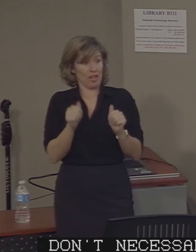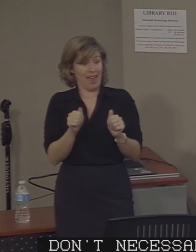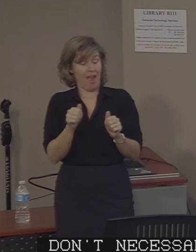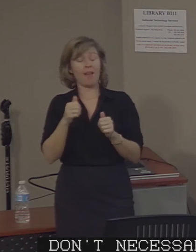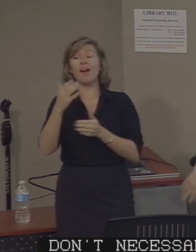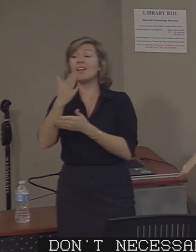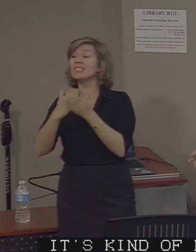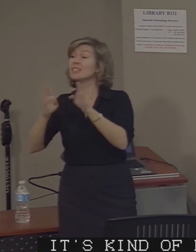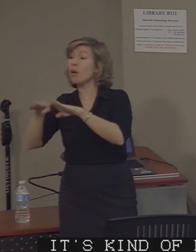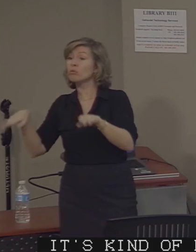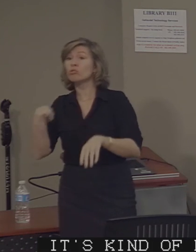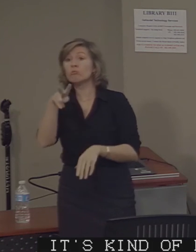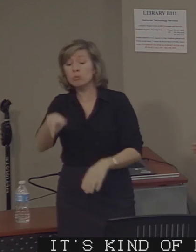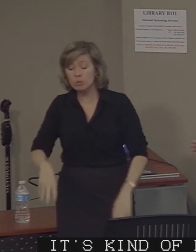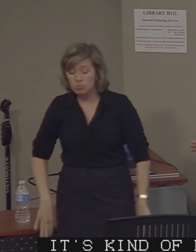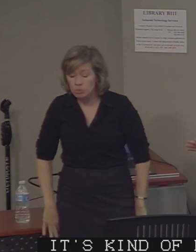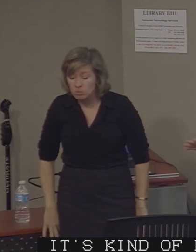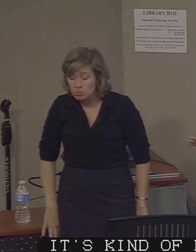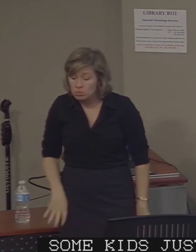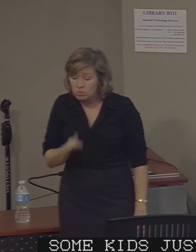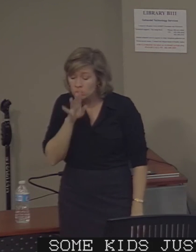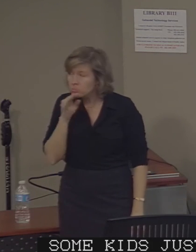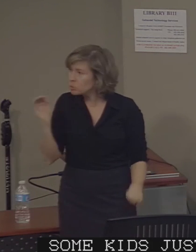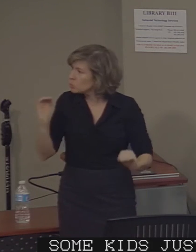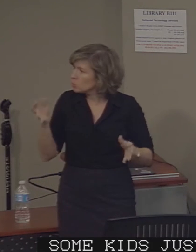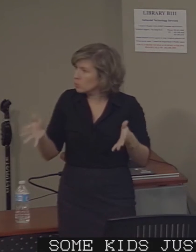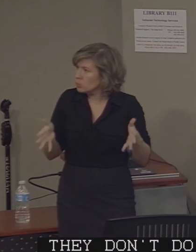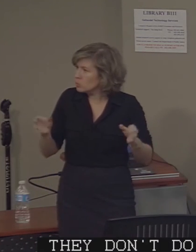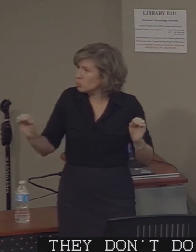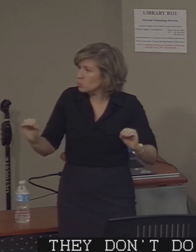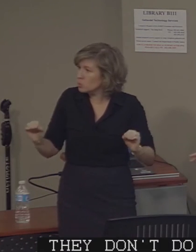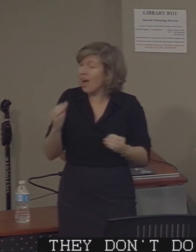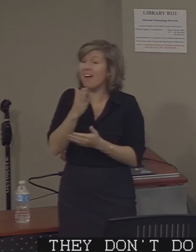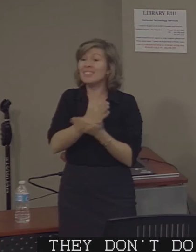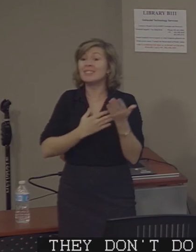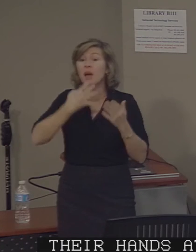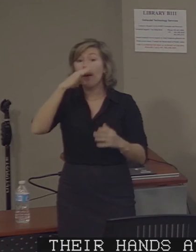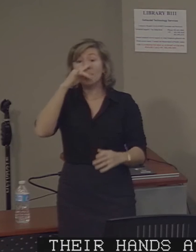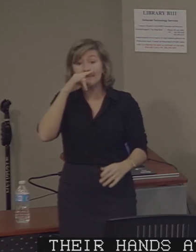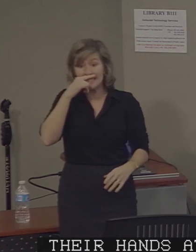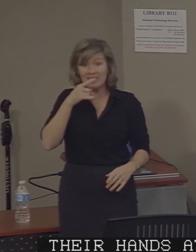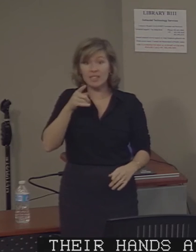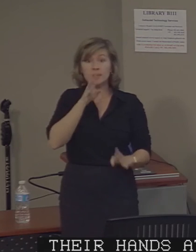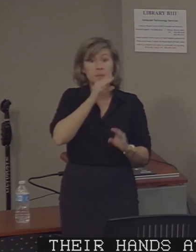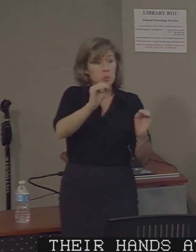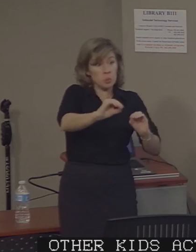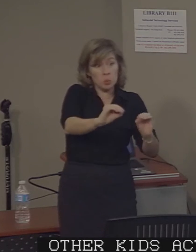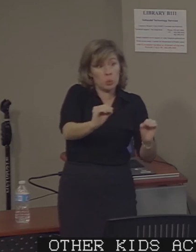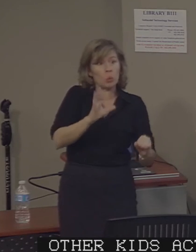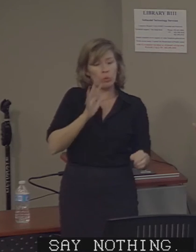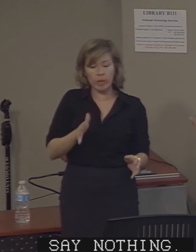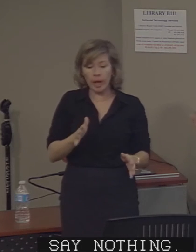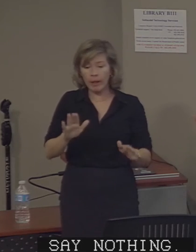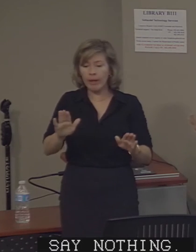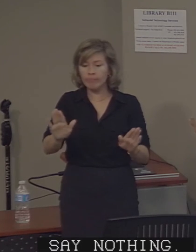all. Other kids actually gesture and say nothing. They just do this and then point to something